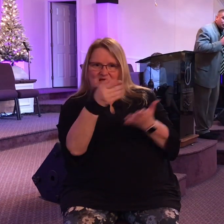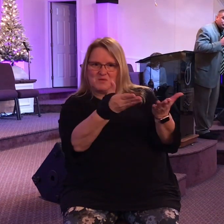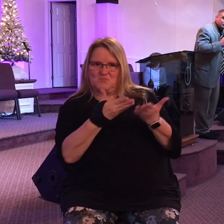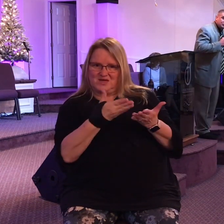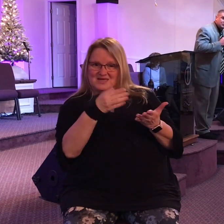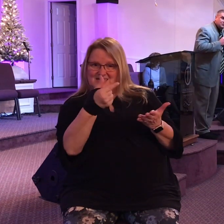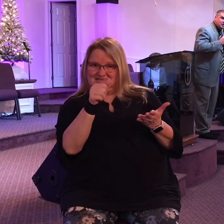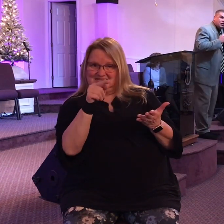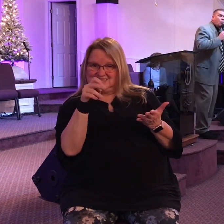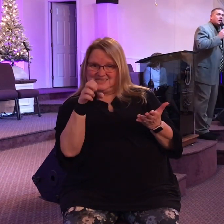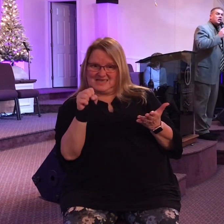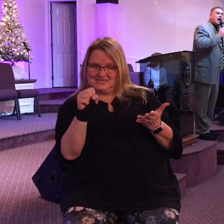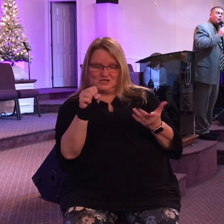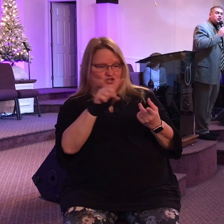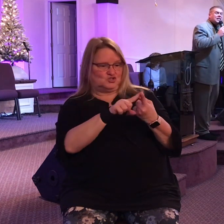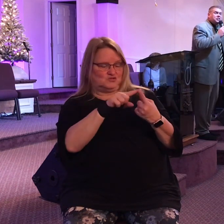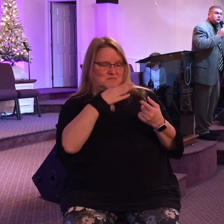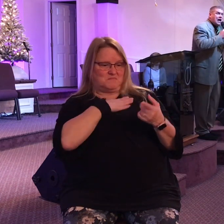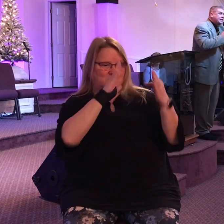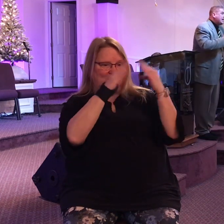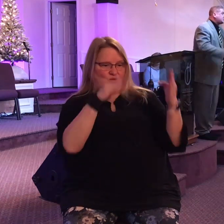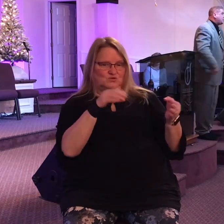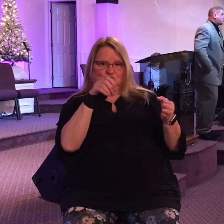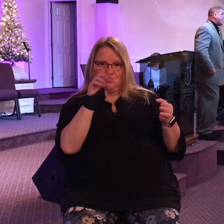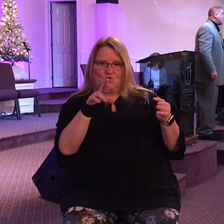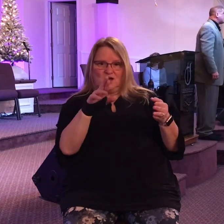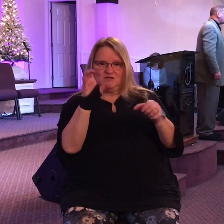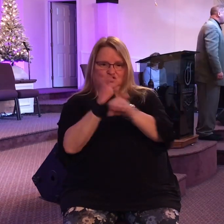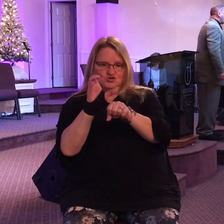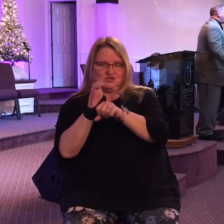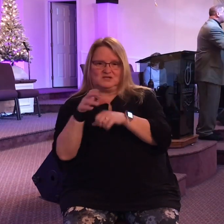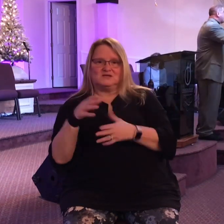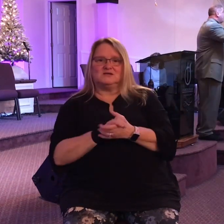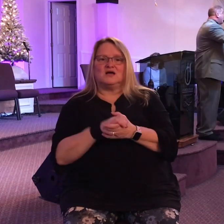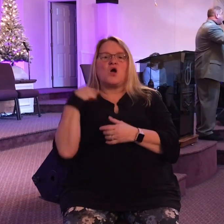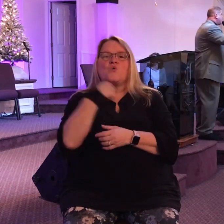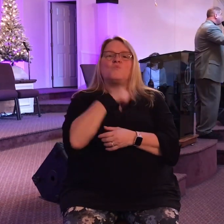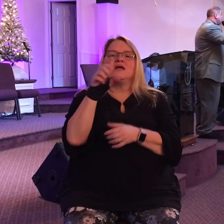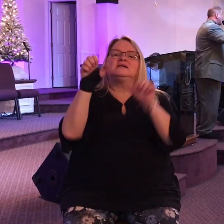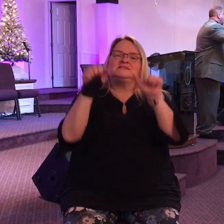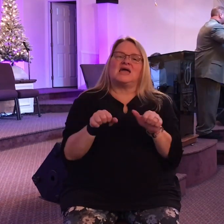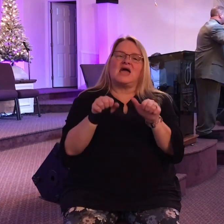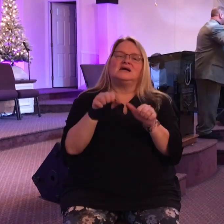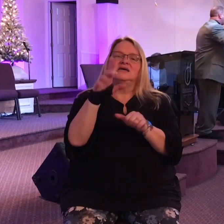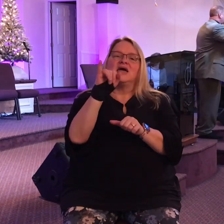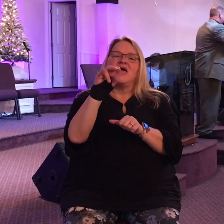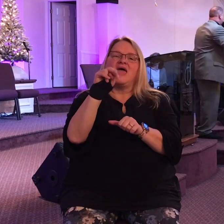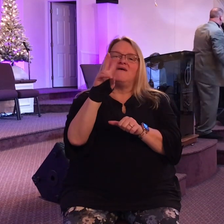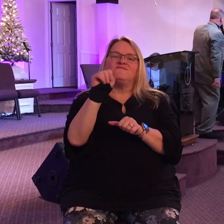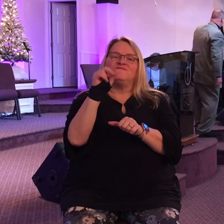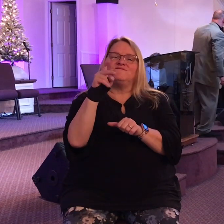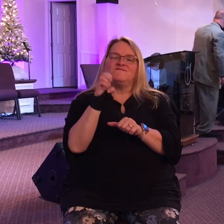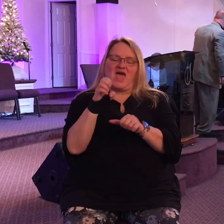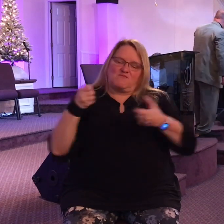my church? No, what Jesus was trying to get us to understand is, we can invade and take back what